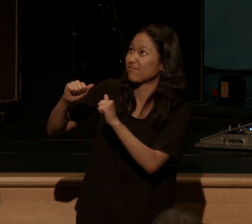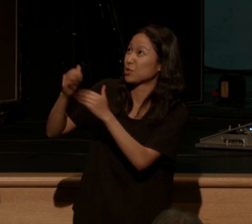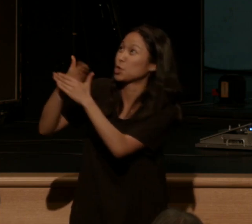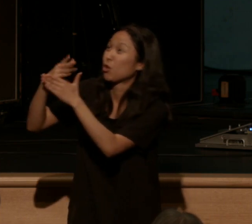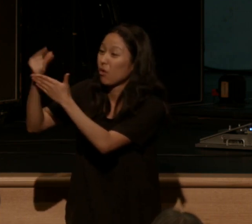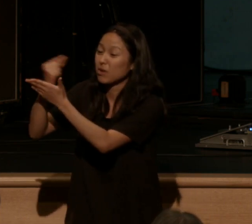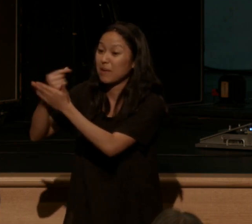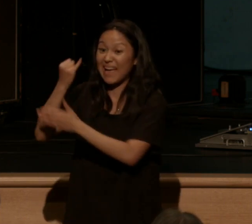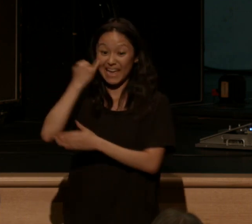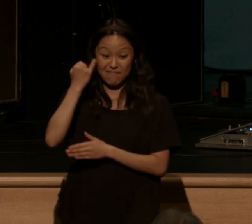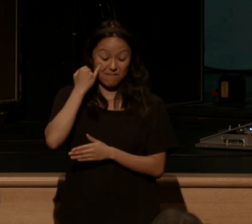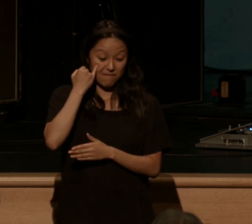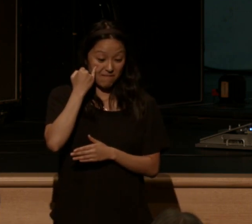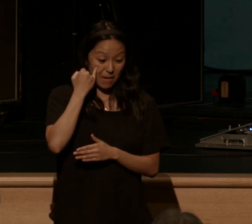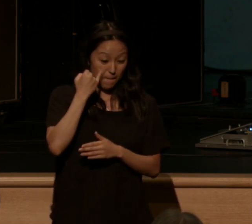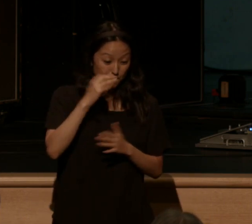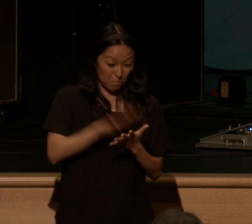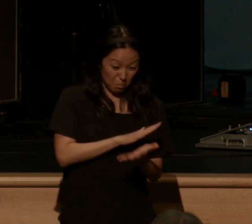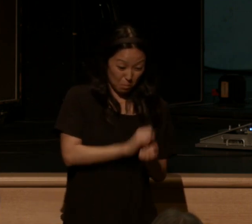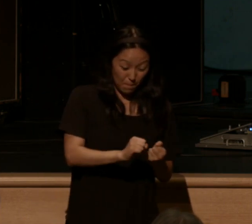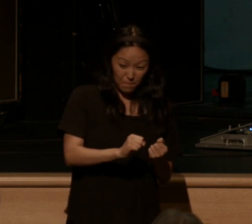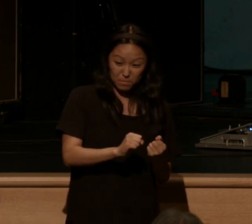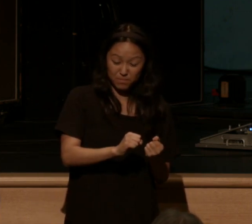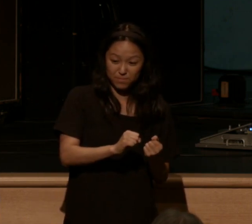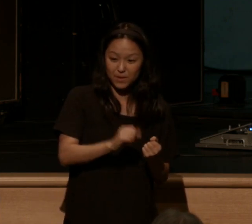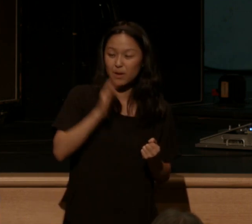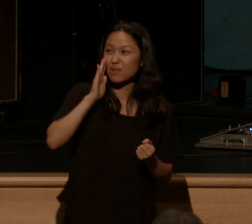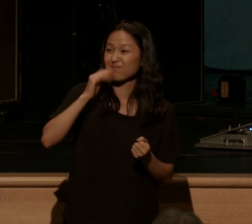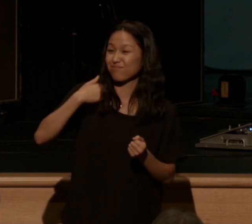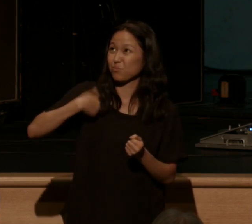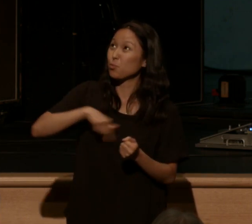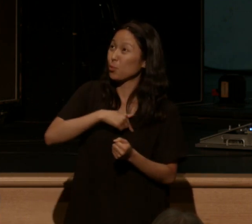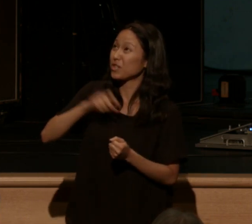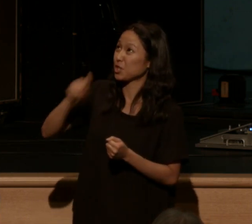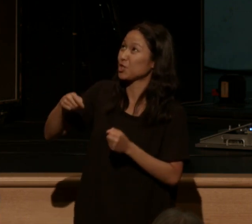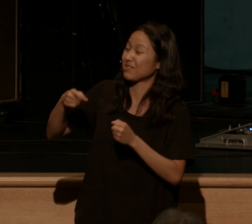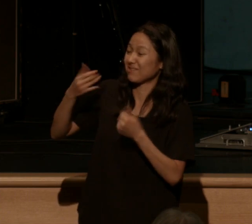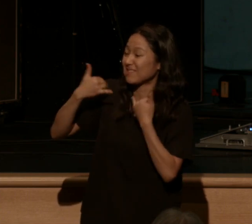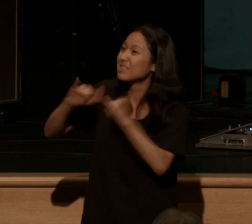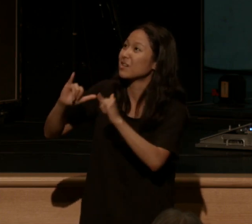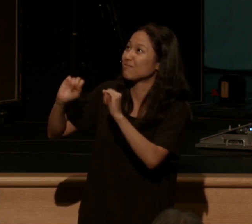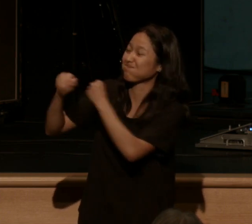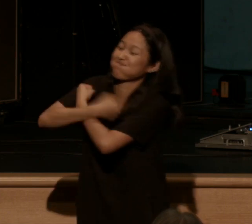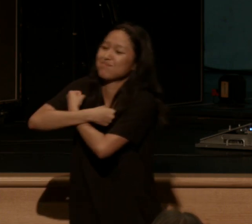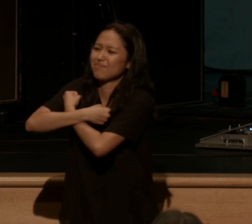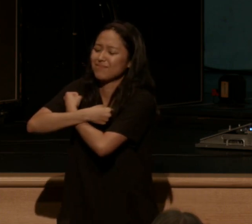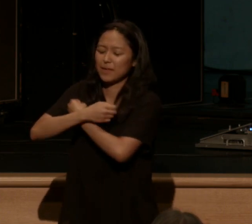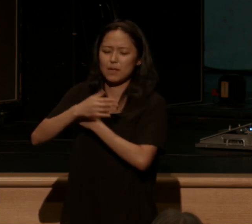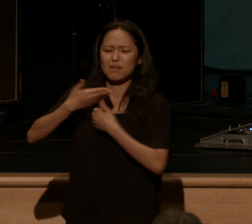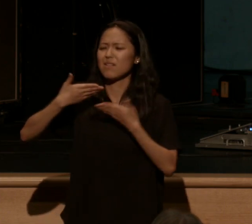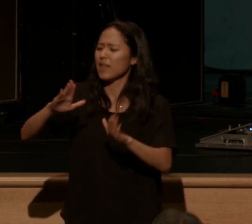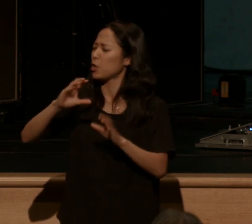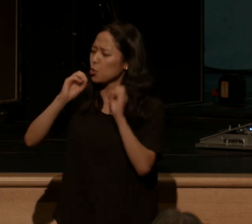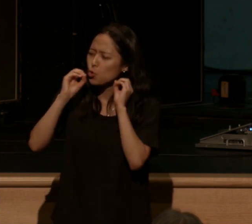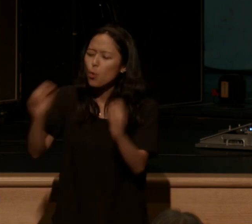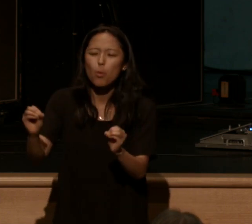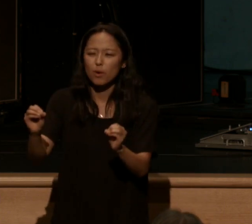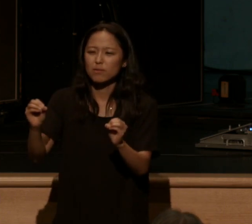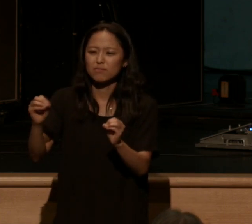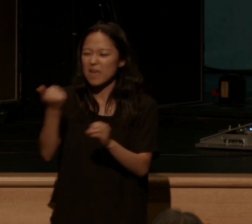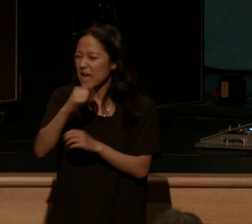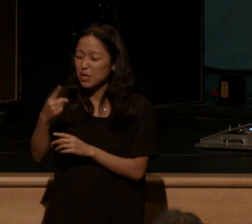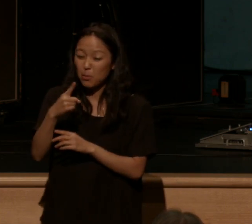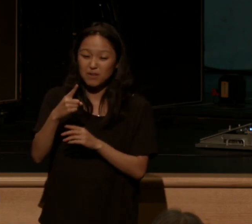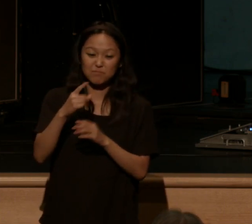If they will perish, let them perish with our arms about their knees. Let no one go there unwarned and unprayed for.